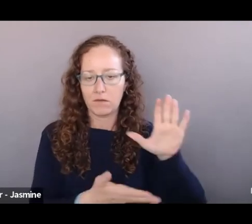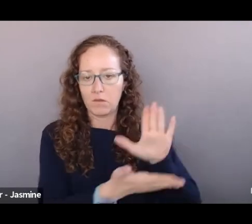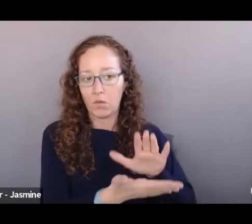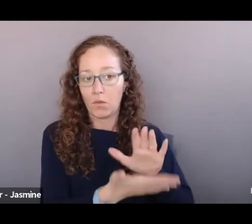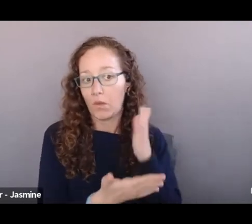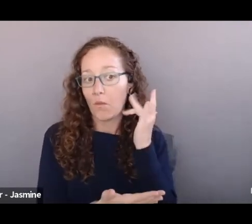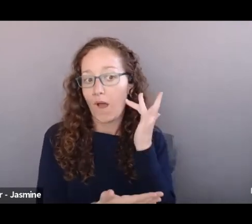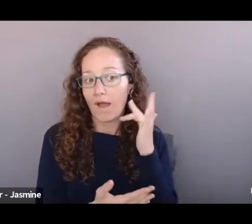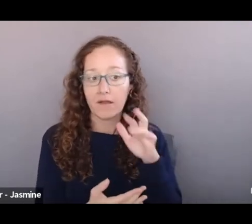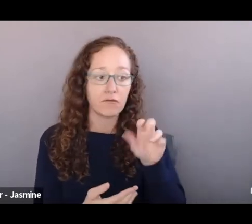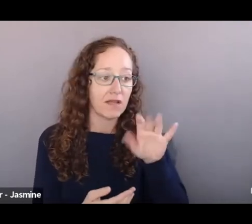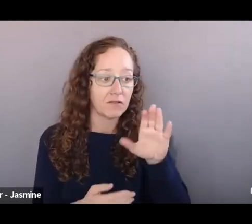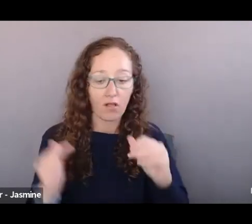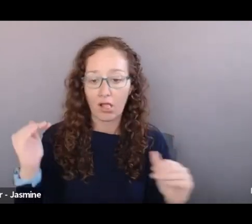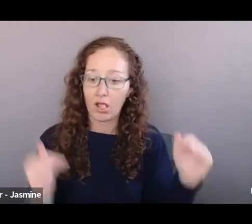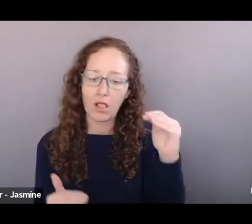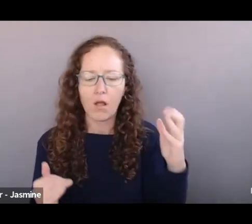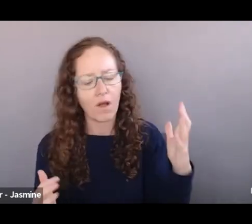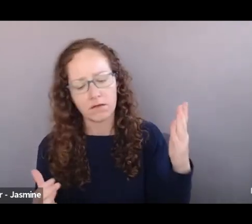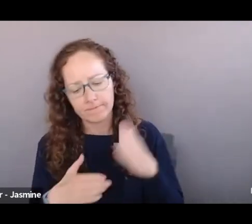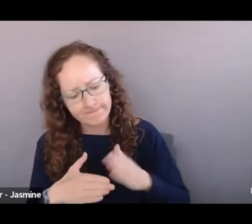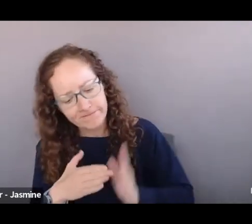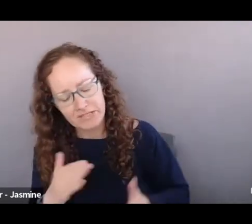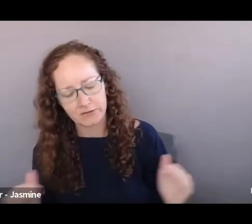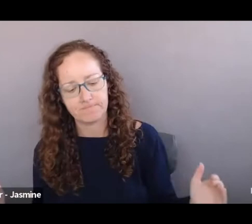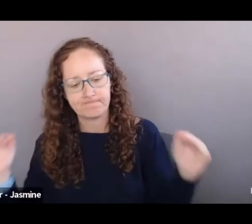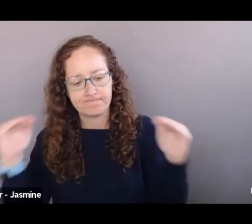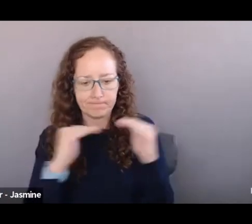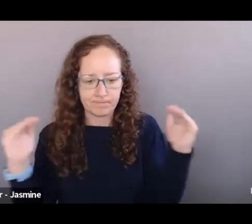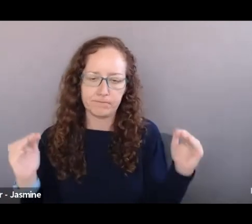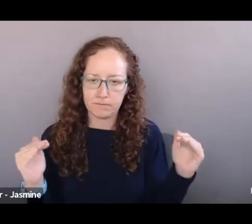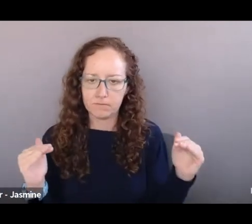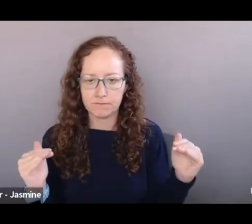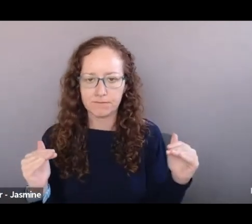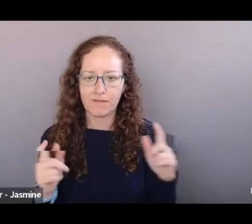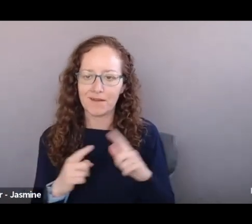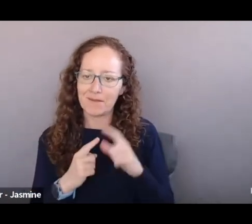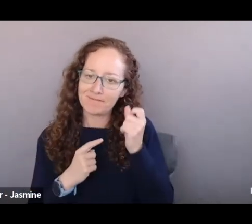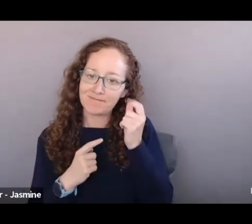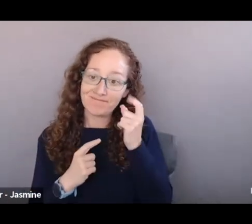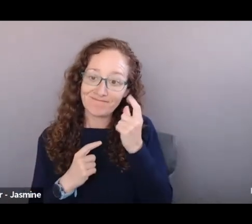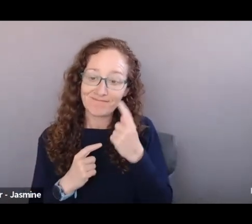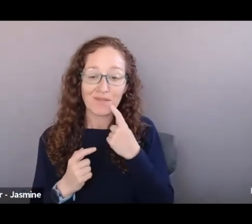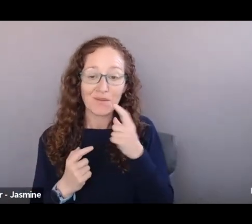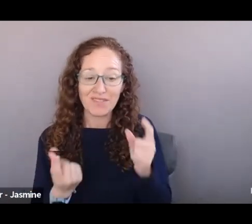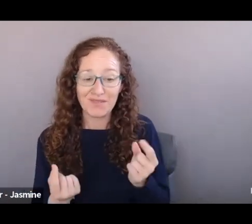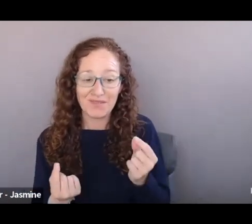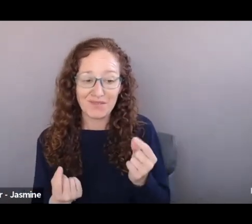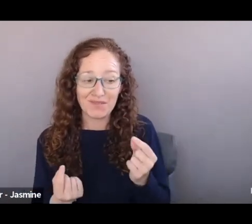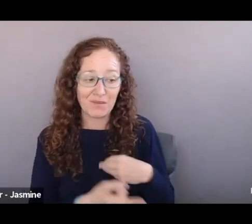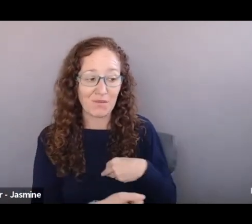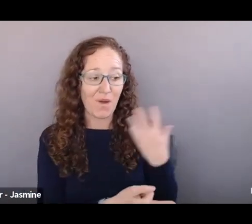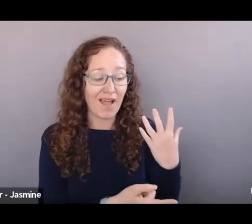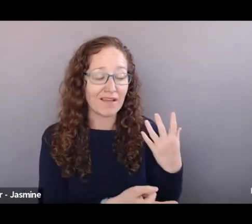injustice and inequity. But we woke hours earlier than our white counterparts. We stood on